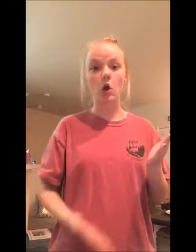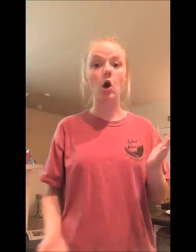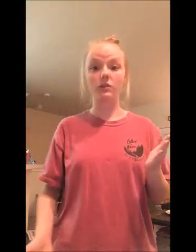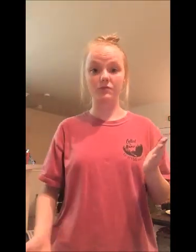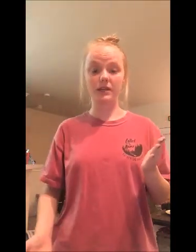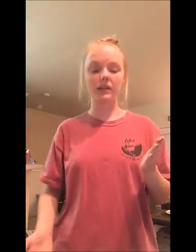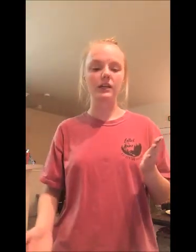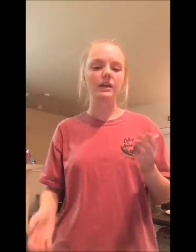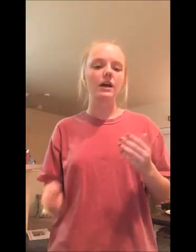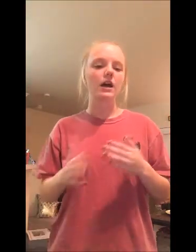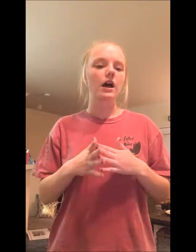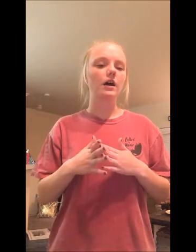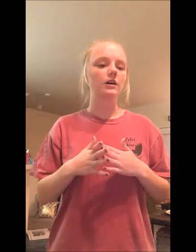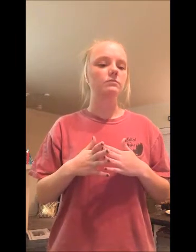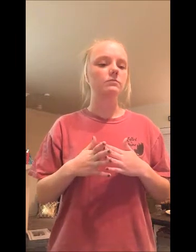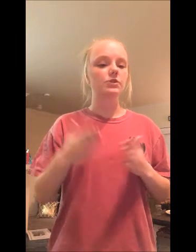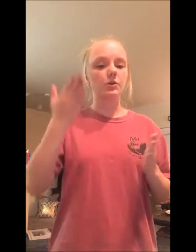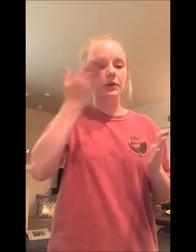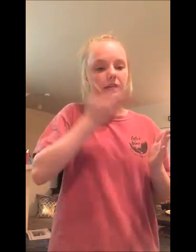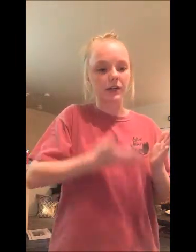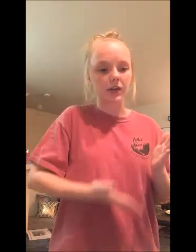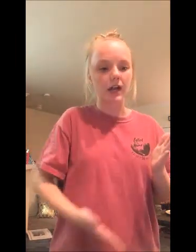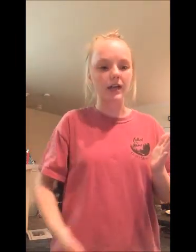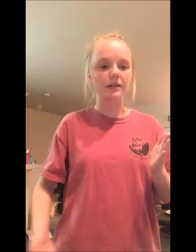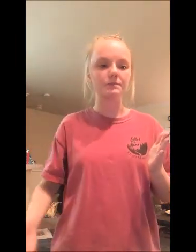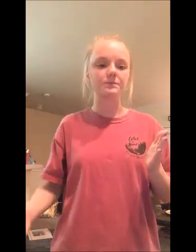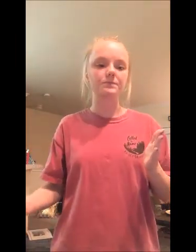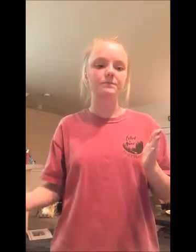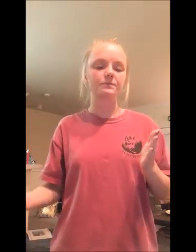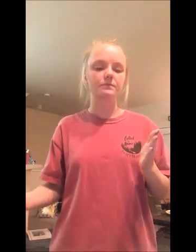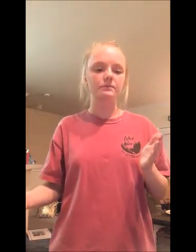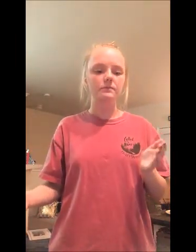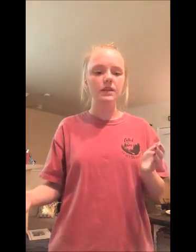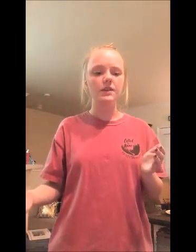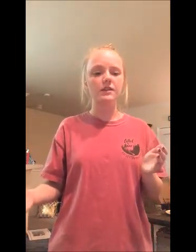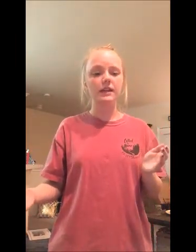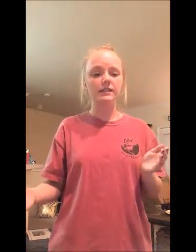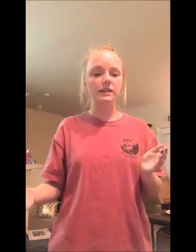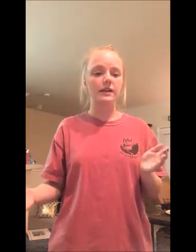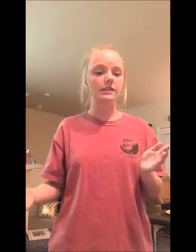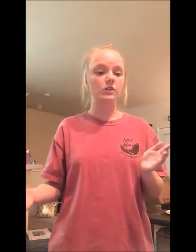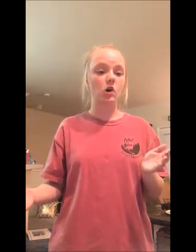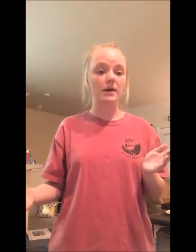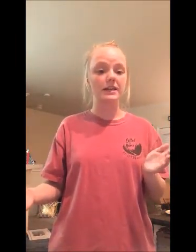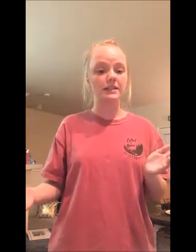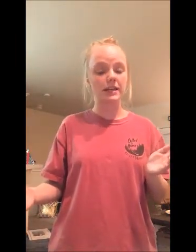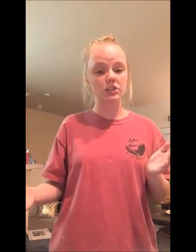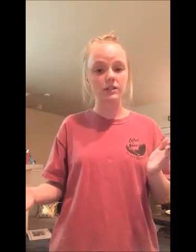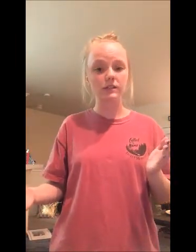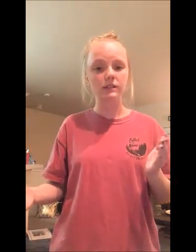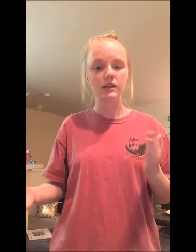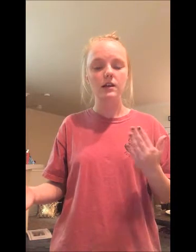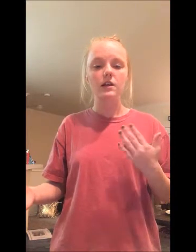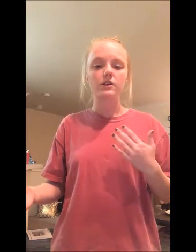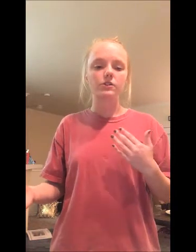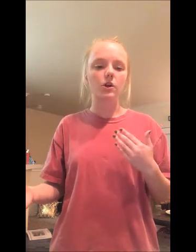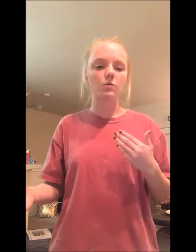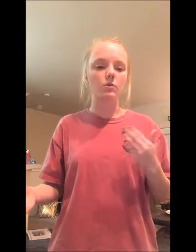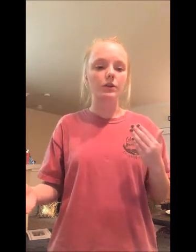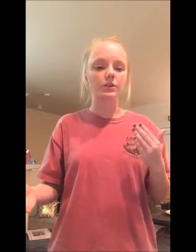all of me. So, here I am. And then the next line is, "All my intentions." So what we're going to